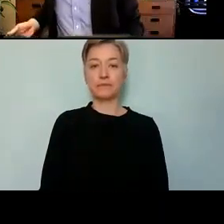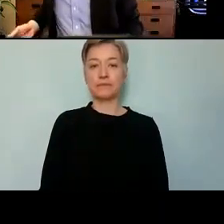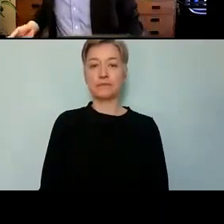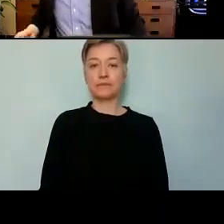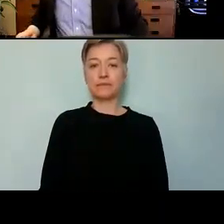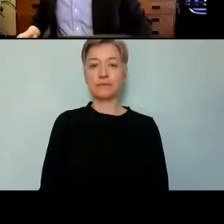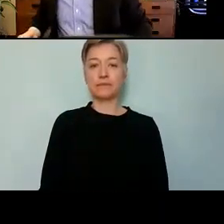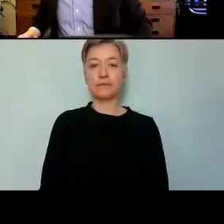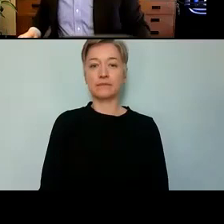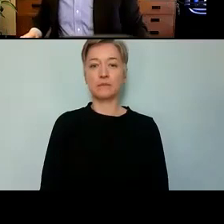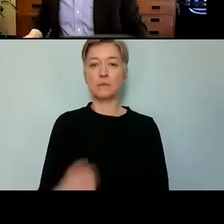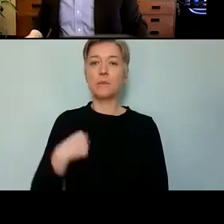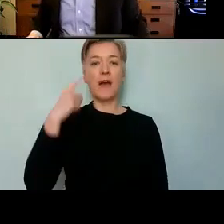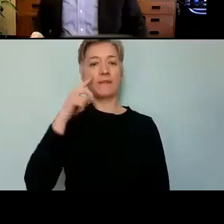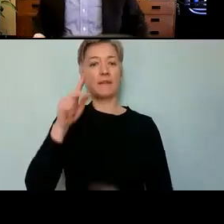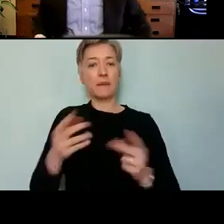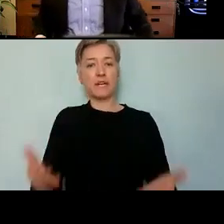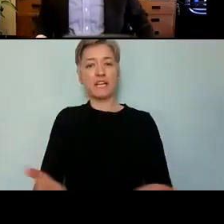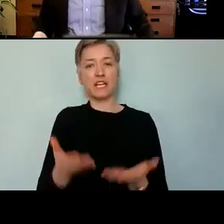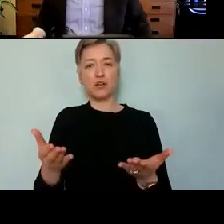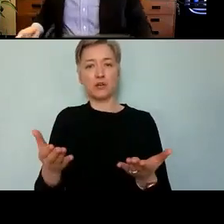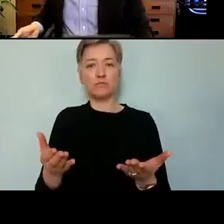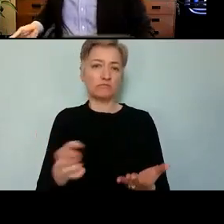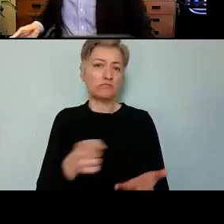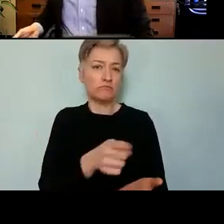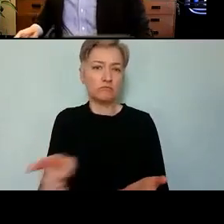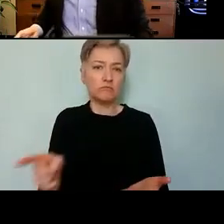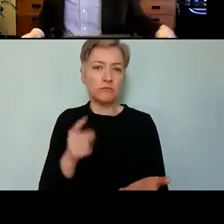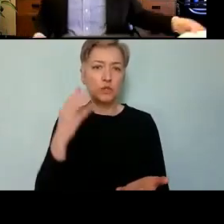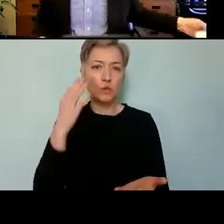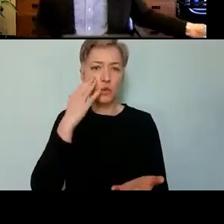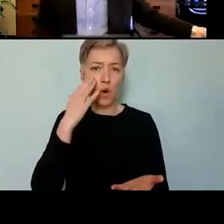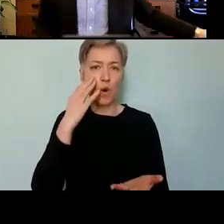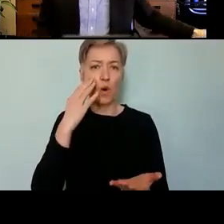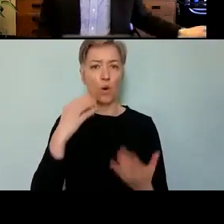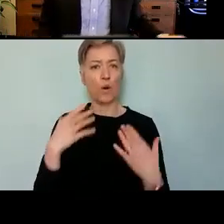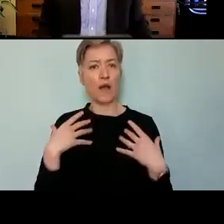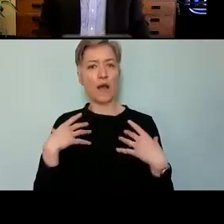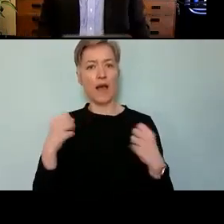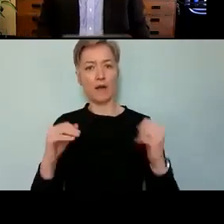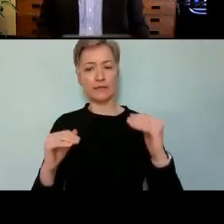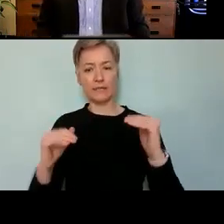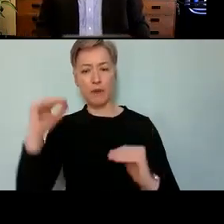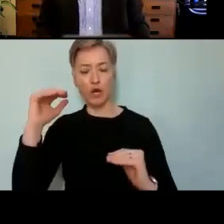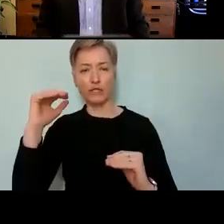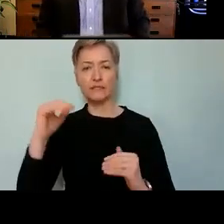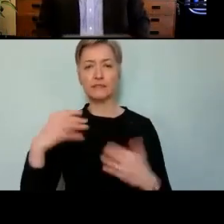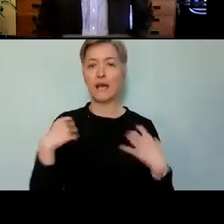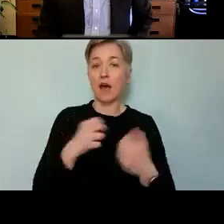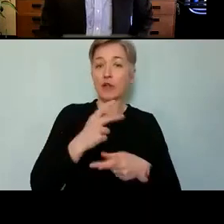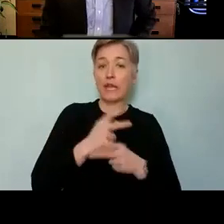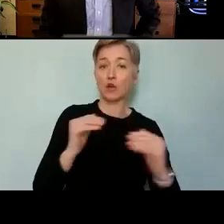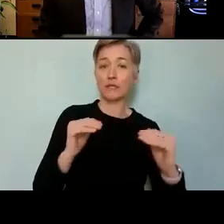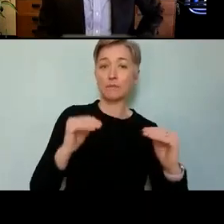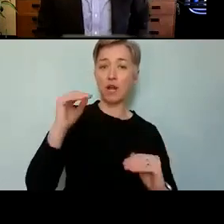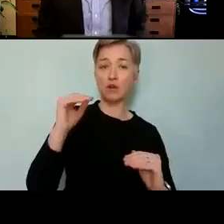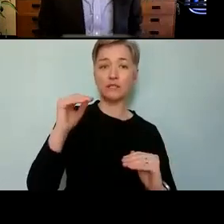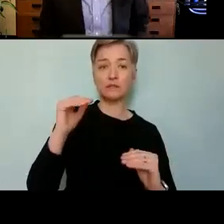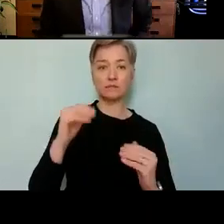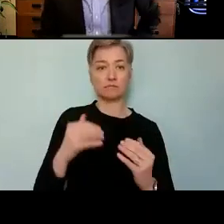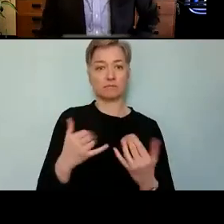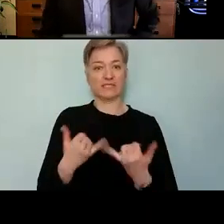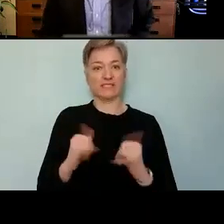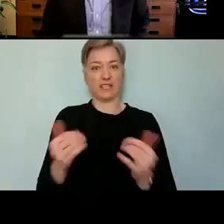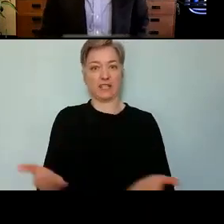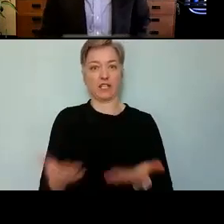this crowd is no stranger to the reality that disparities in health and disparities in healthcare have persisted here